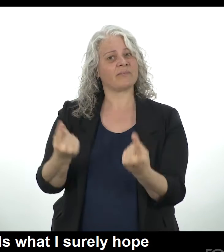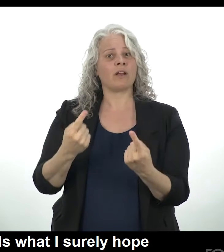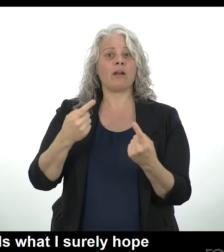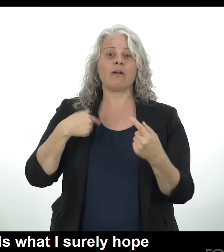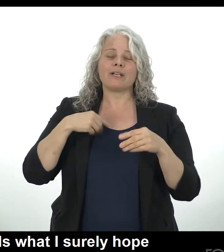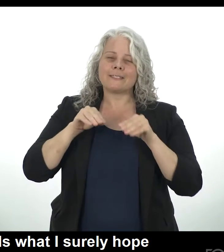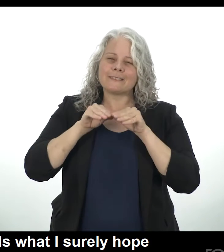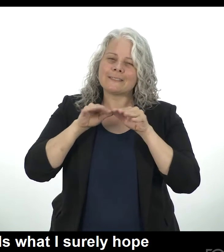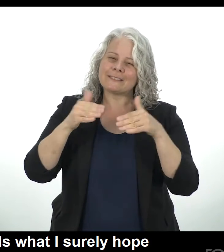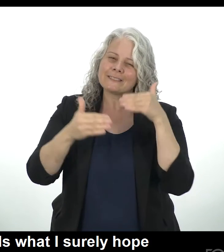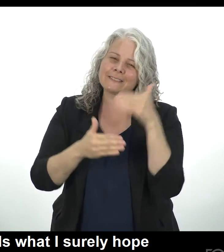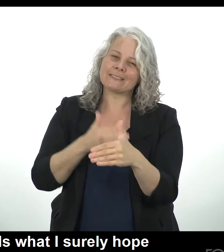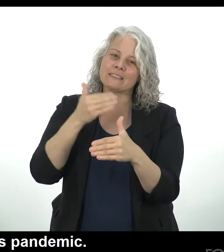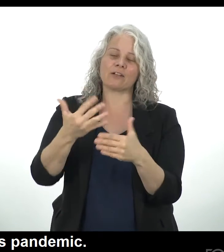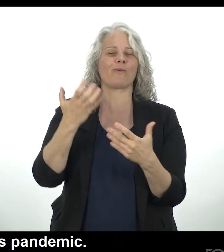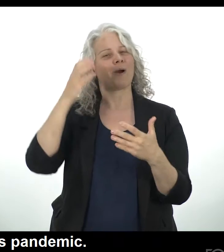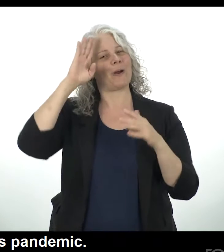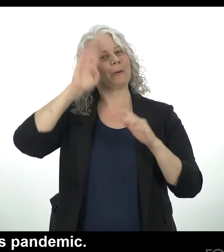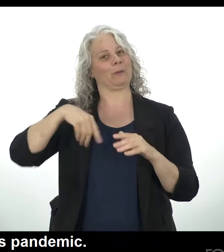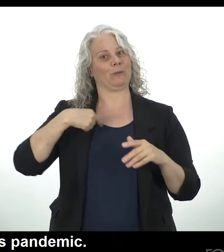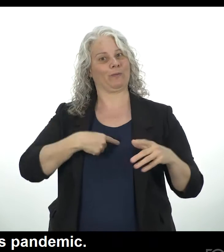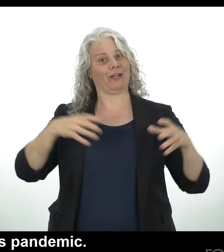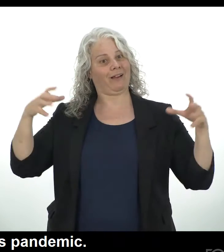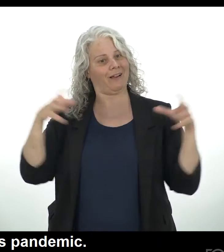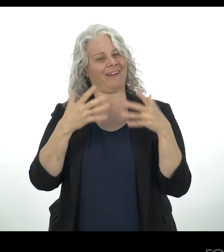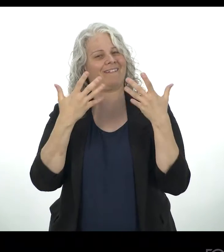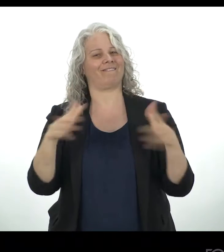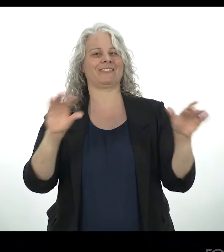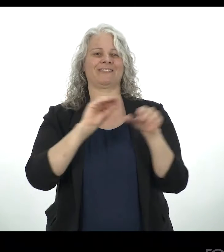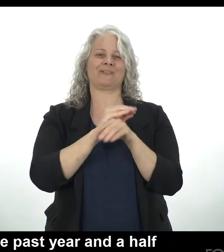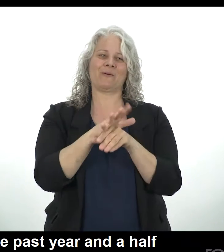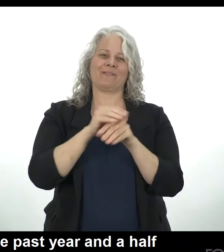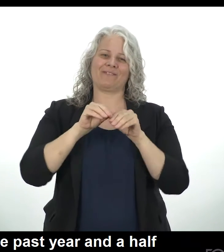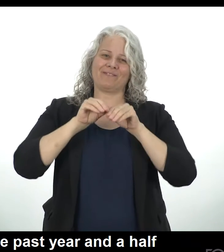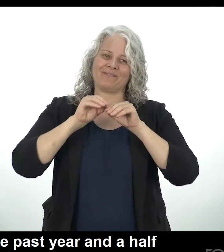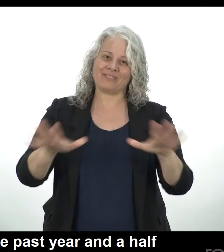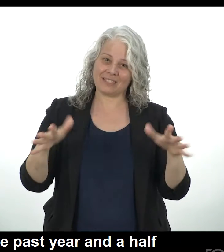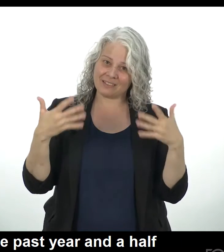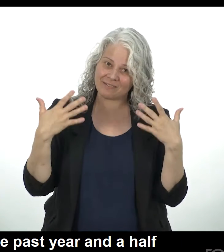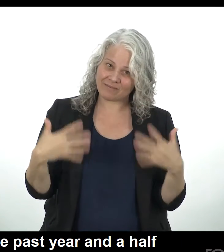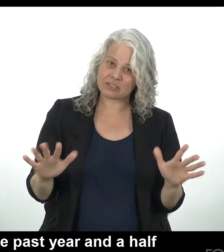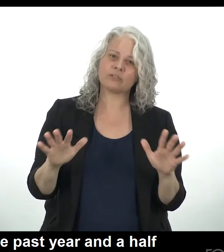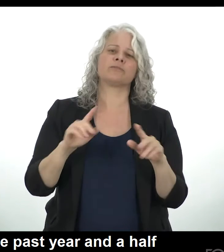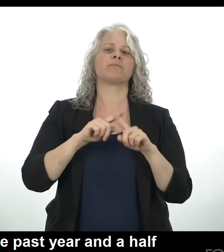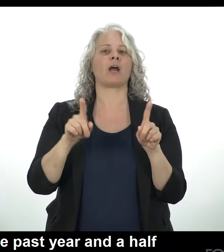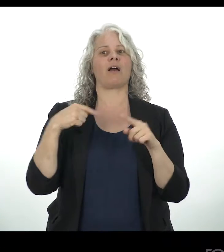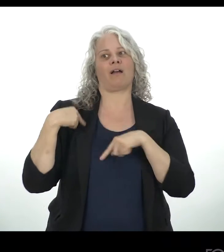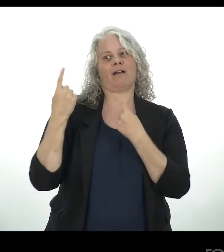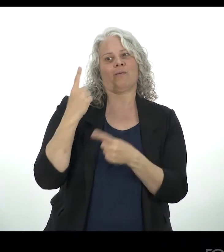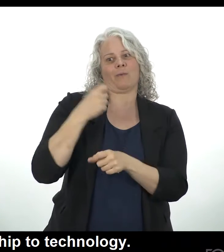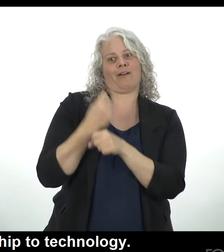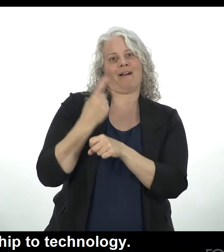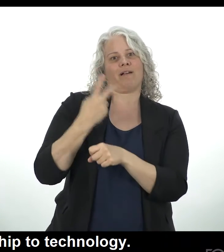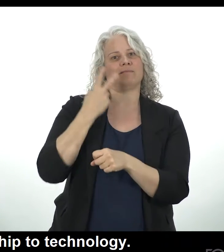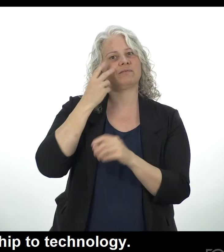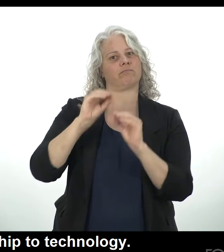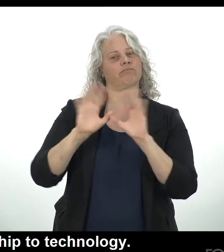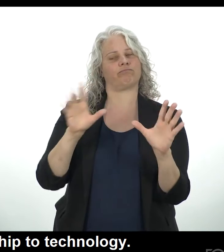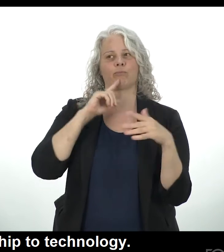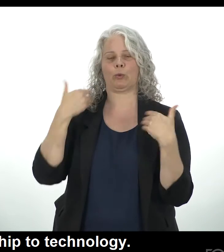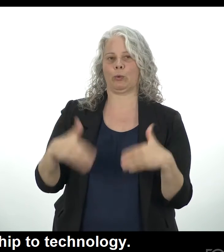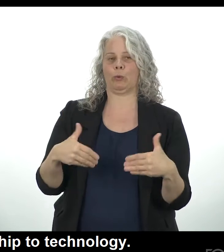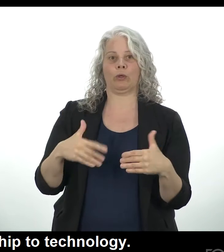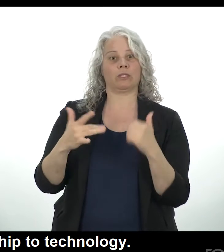reach toward what I surely hope will be the end of this pandemic. That's because the events of the past year and a half have changed